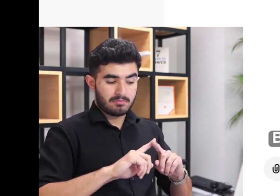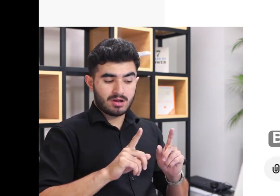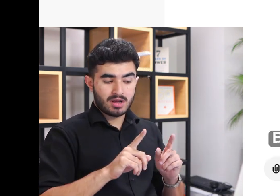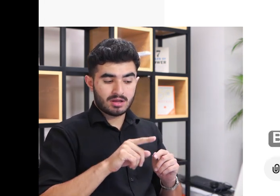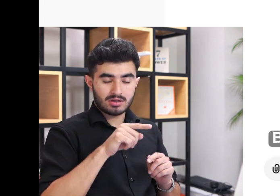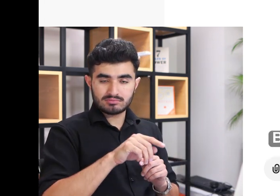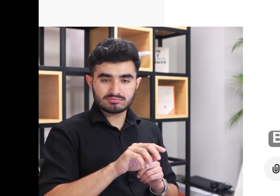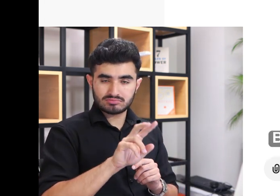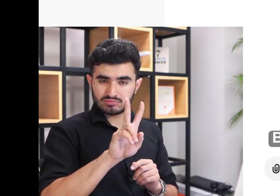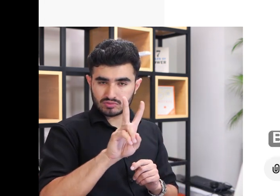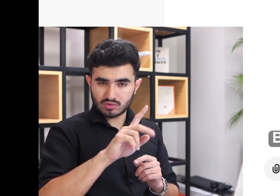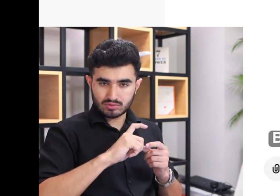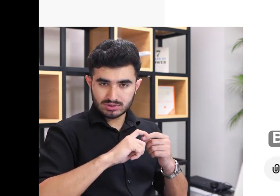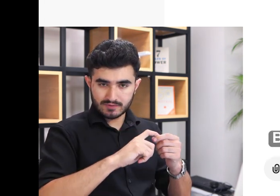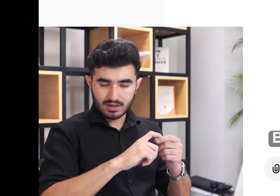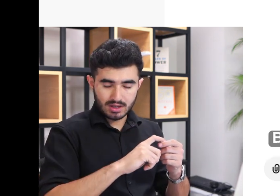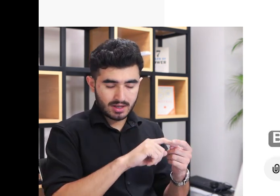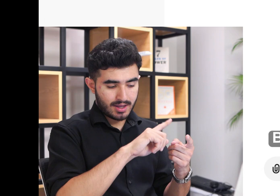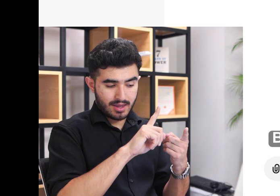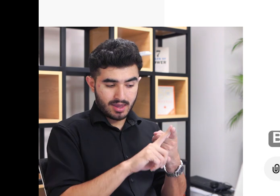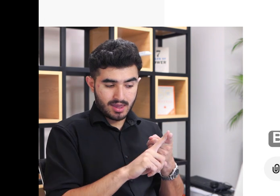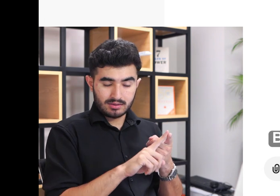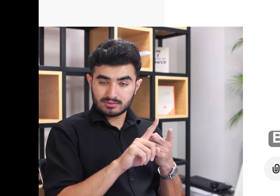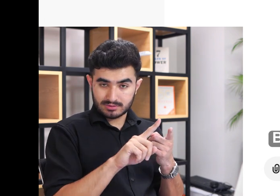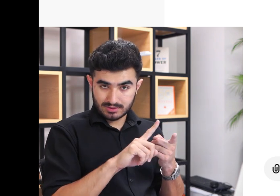But there can be two questions.